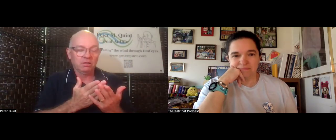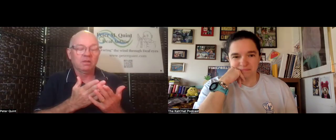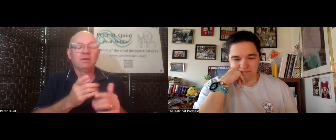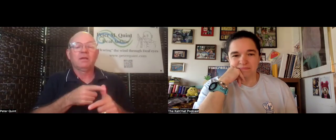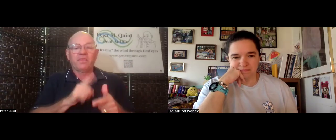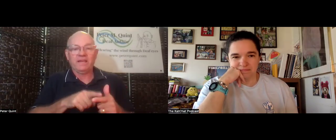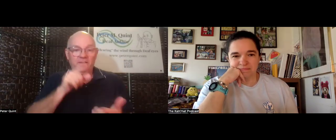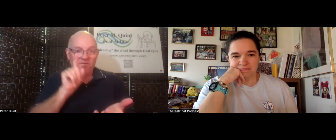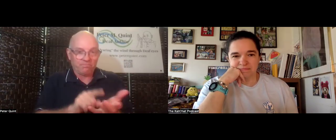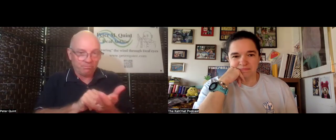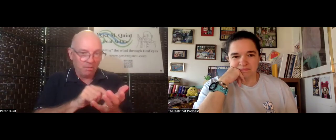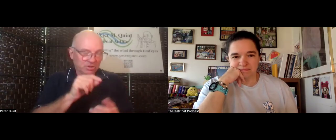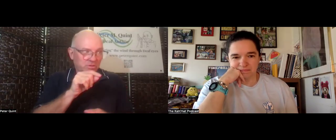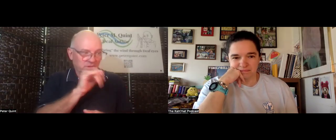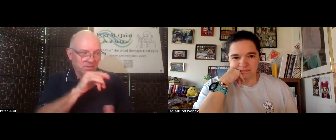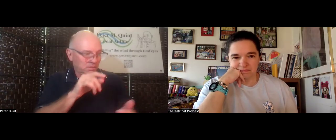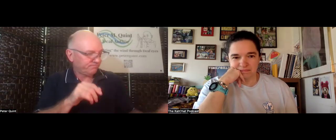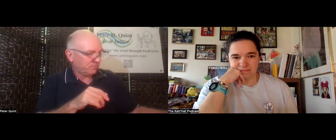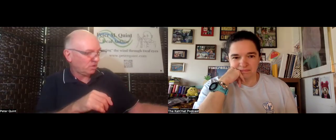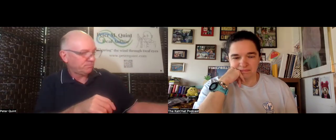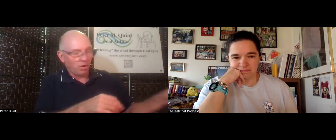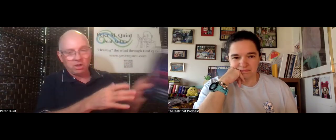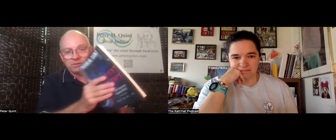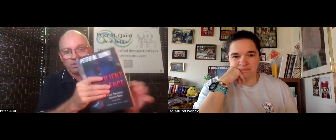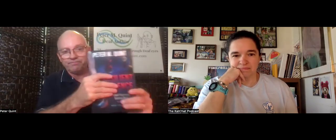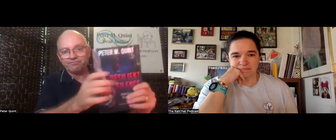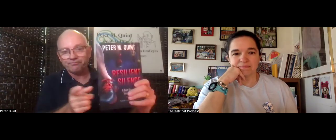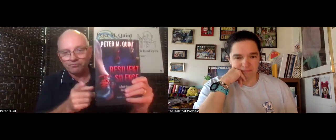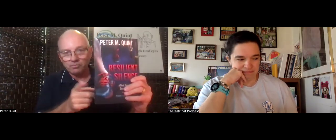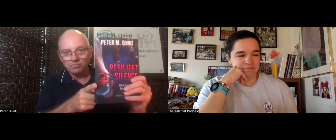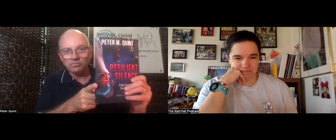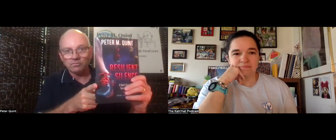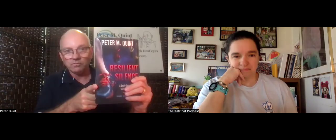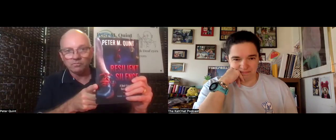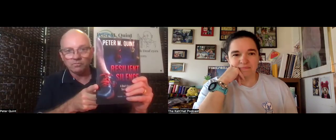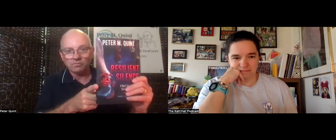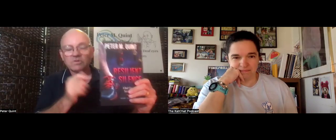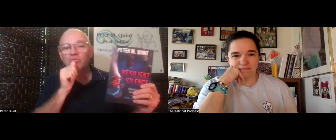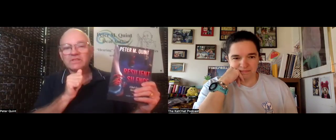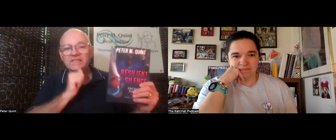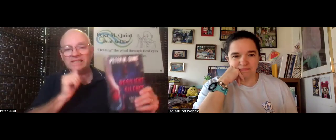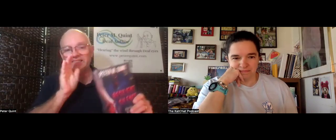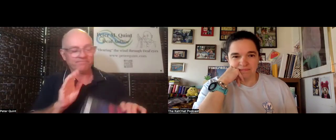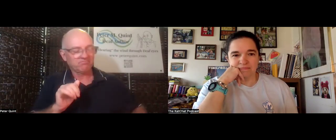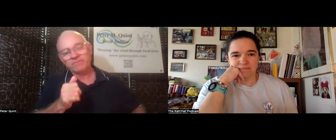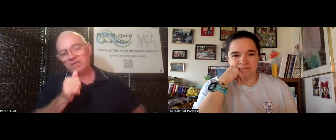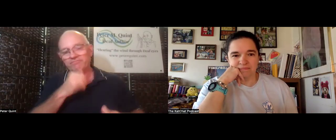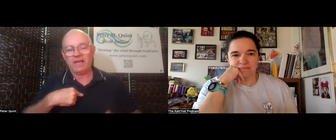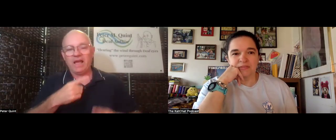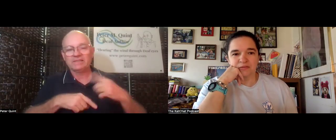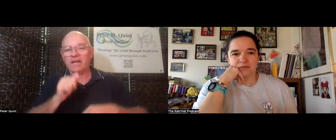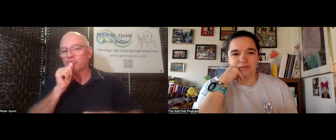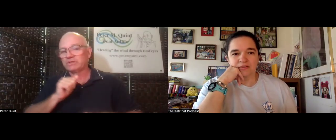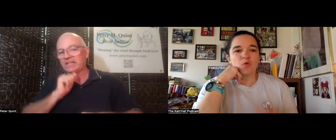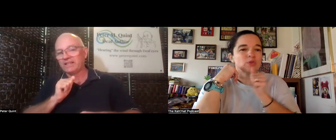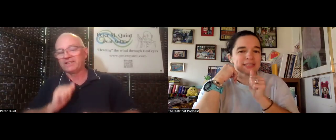book. Then published this book, this one, Mhm. Resilient.